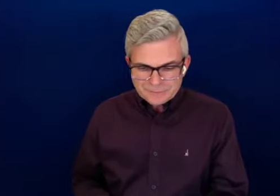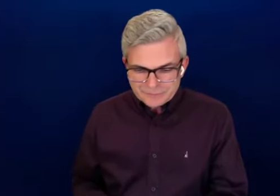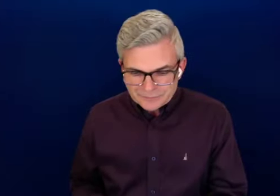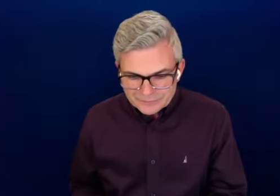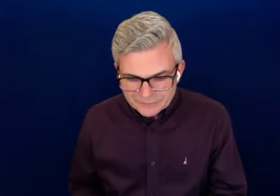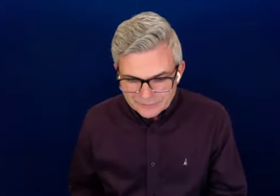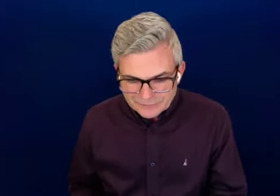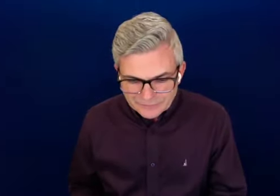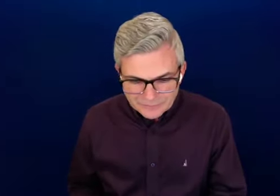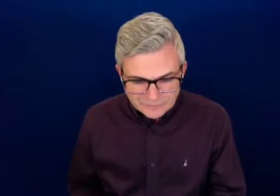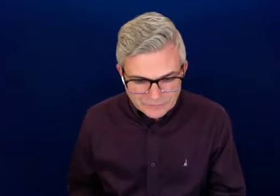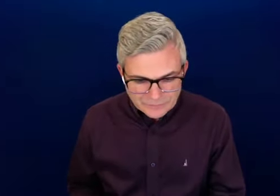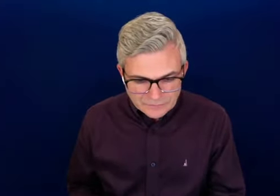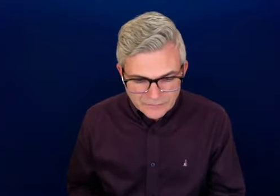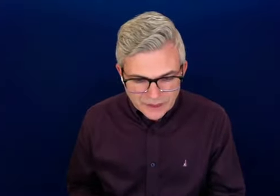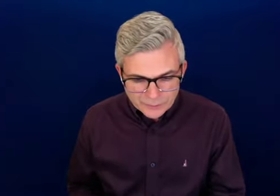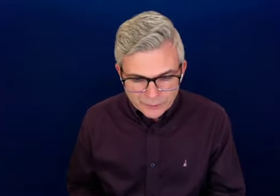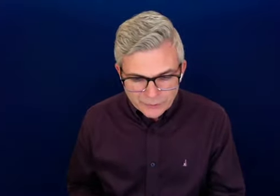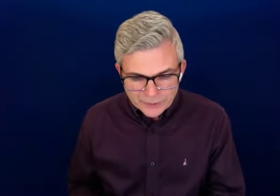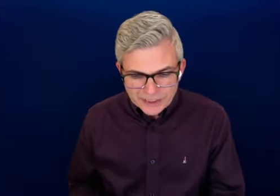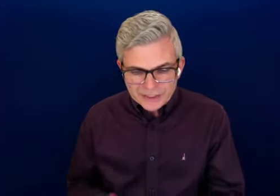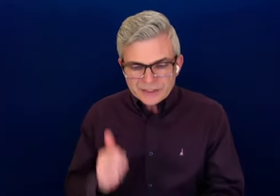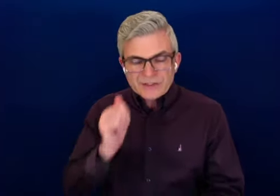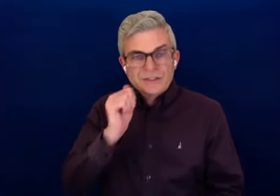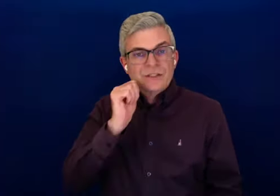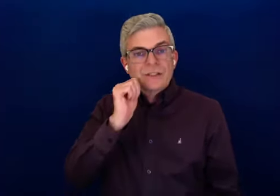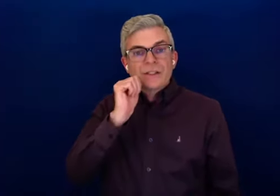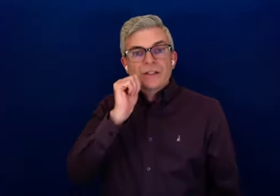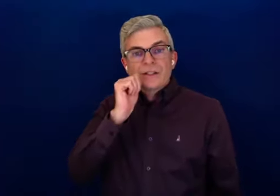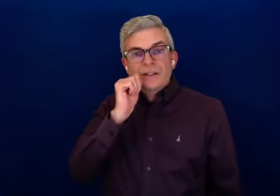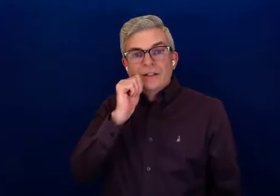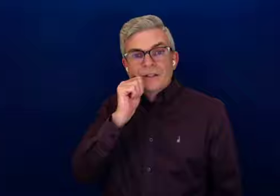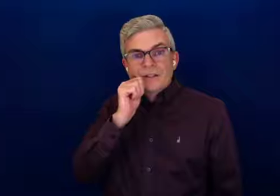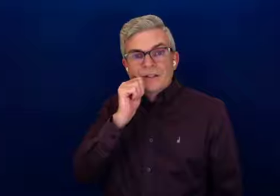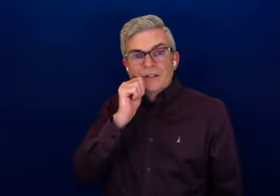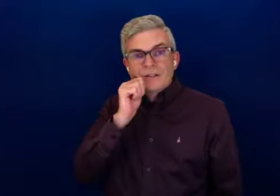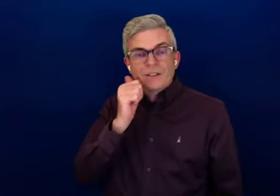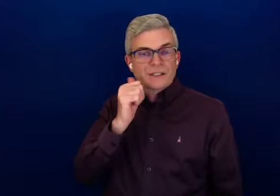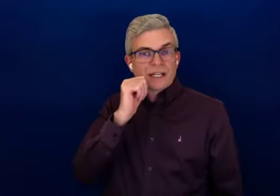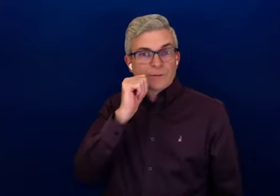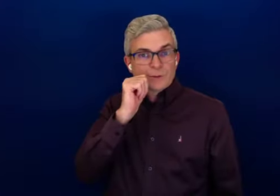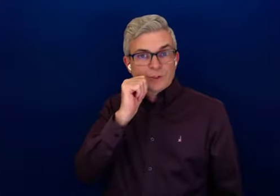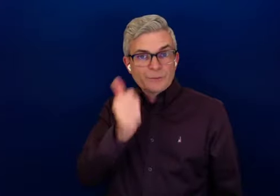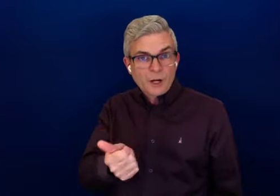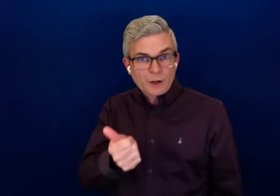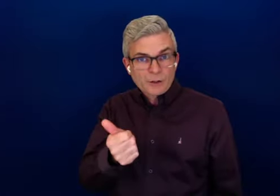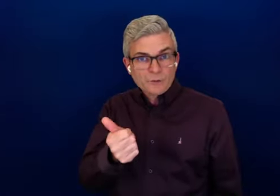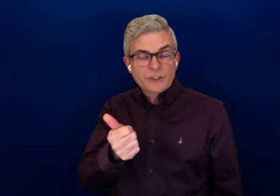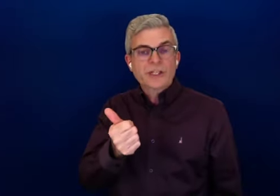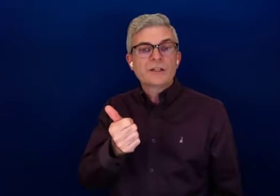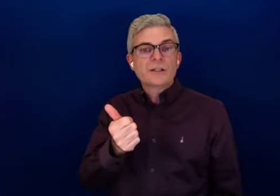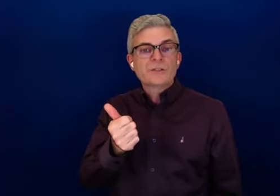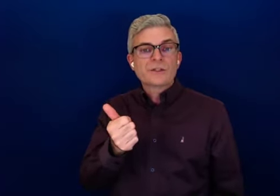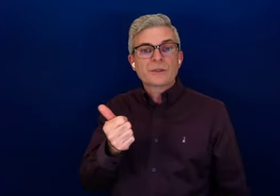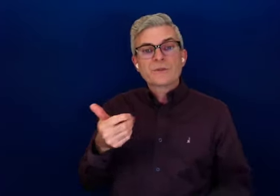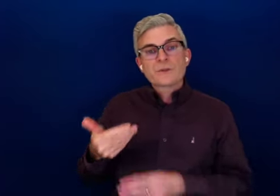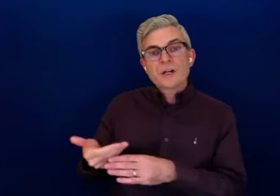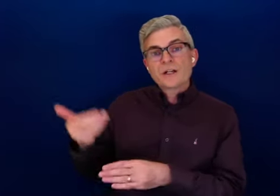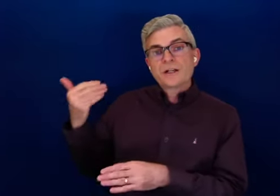Um, Number three is the sign for tomorrow, which can also, if you're talking